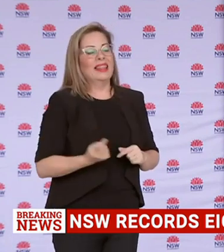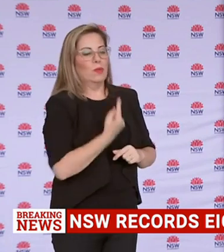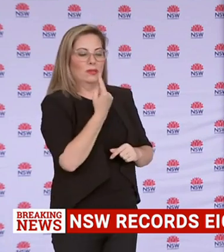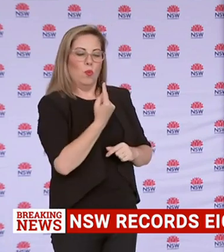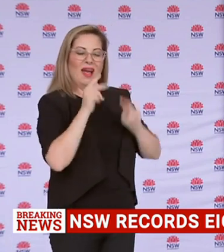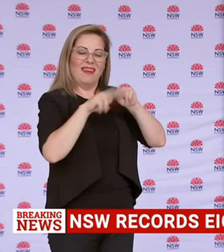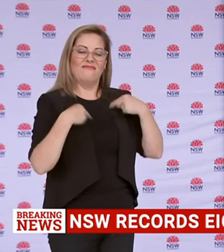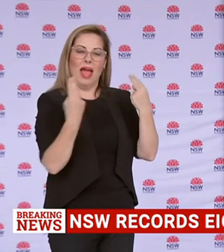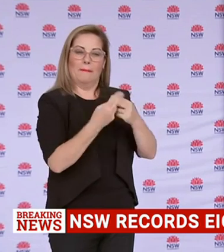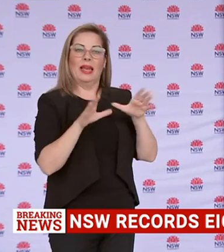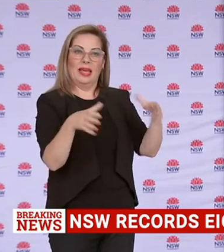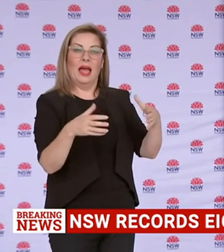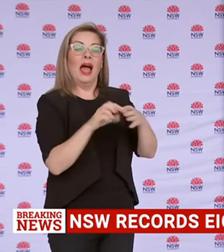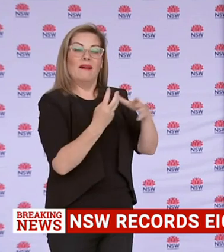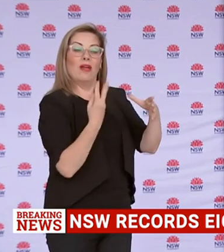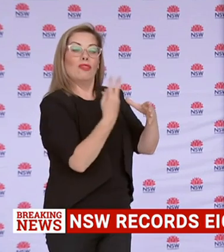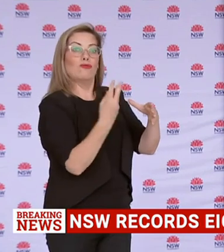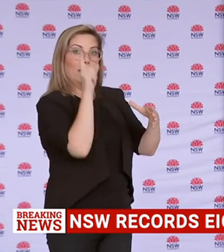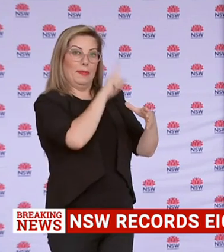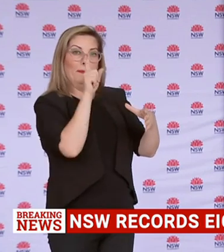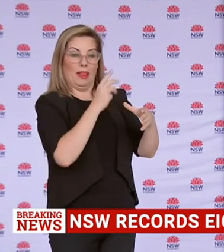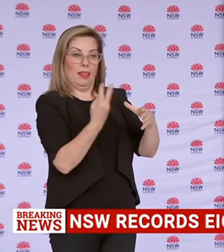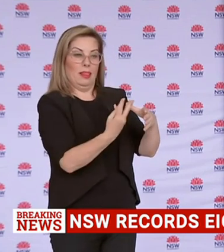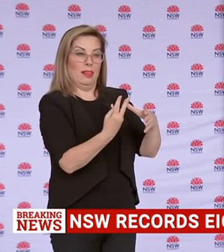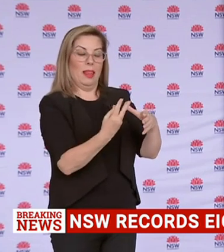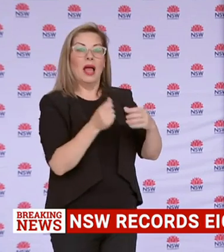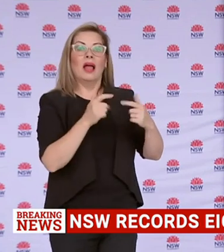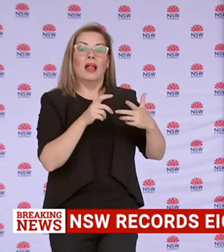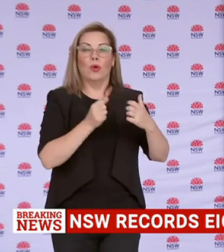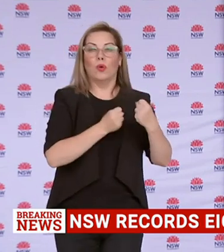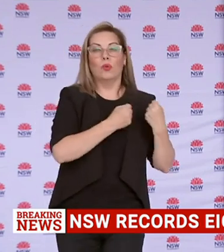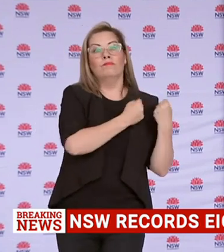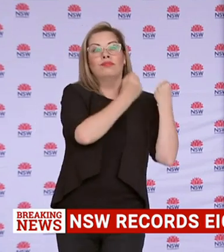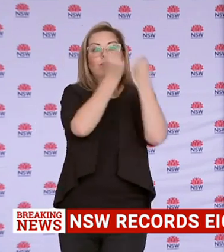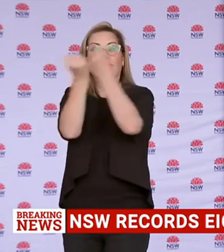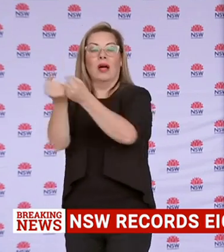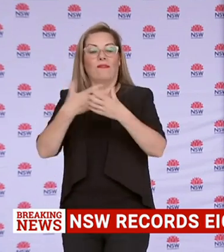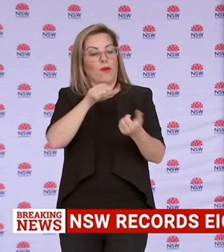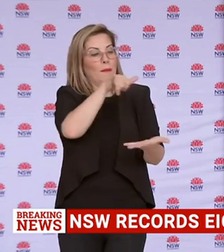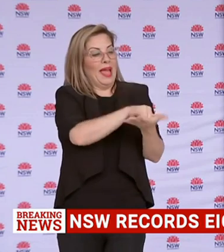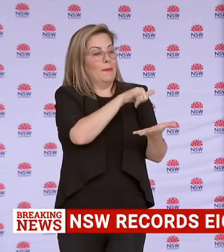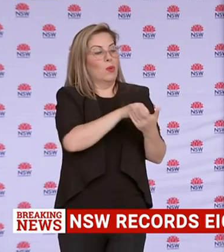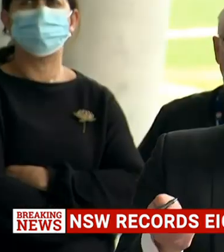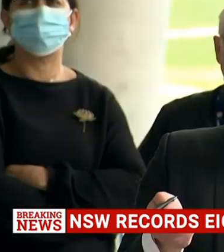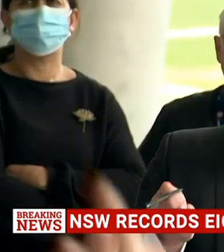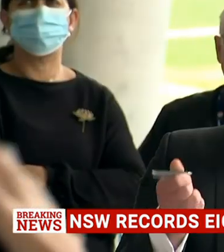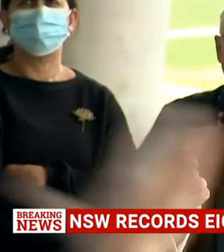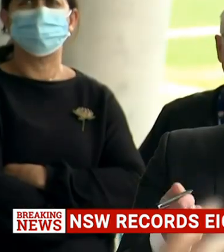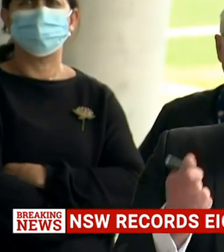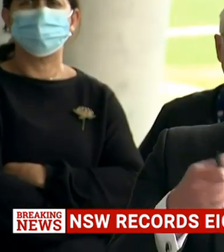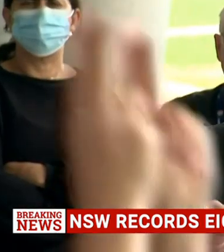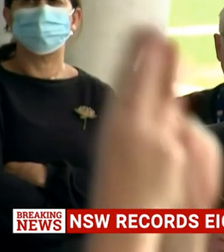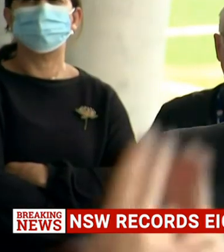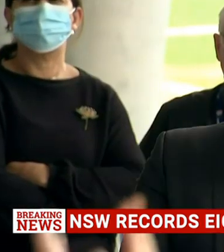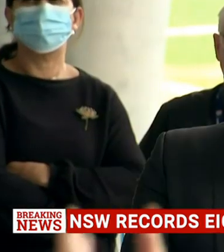3 from the airport on the 14th of December. And genomic sequencing will come back on